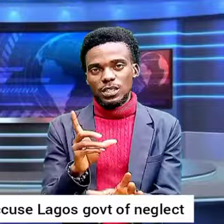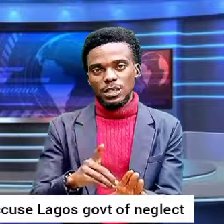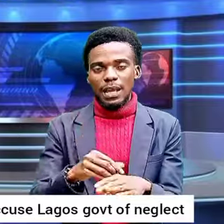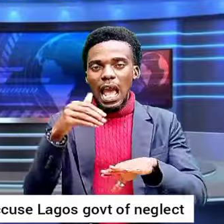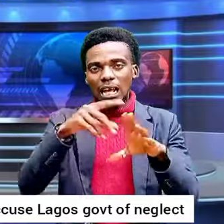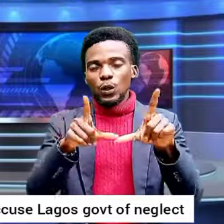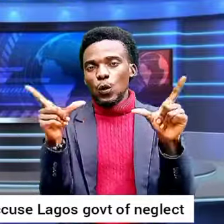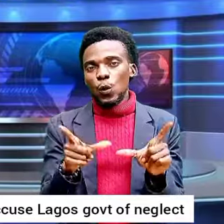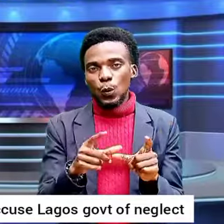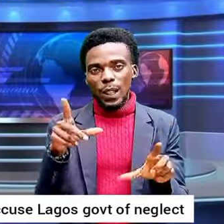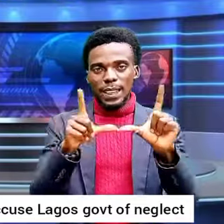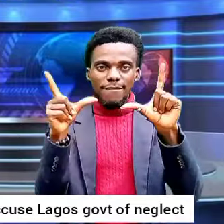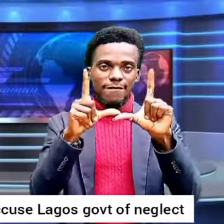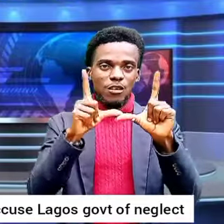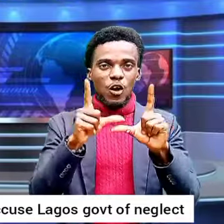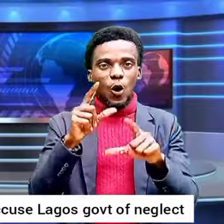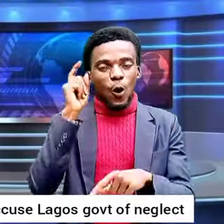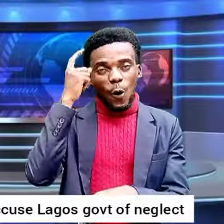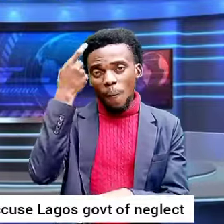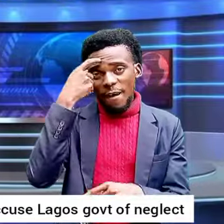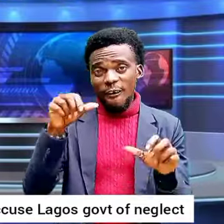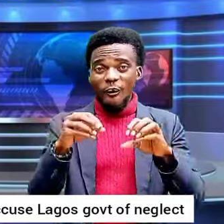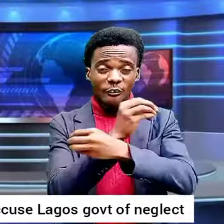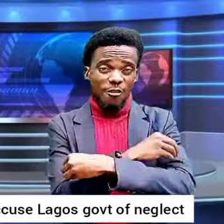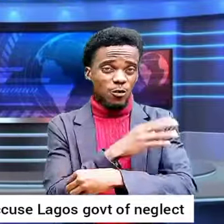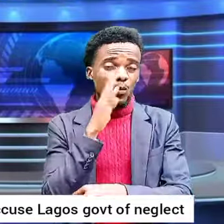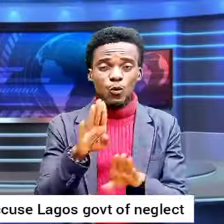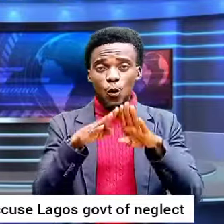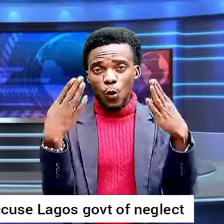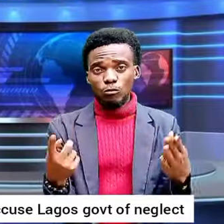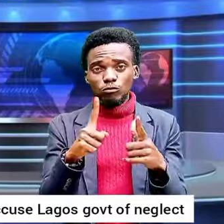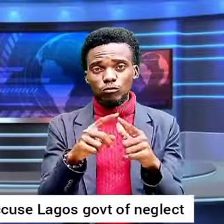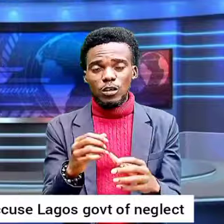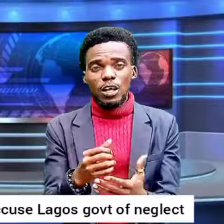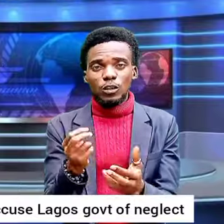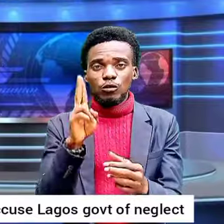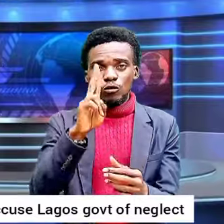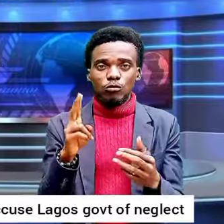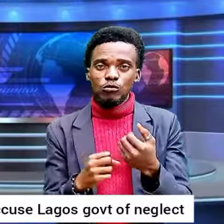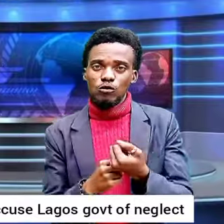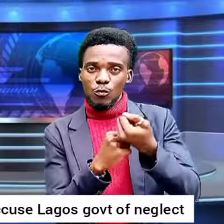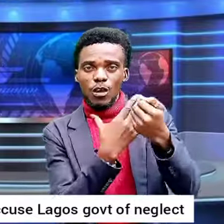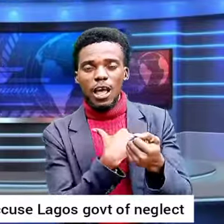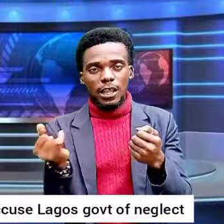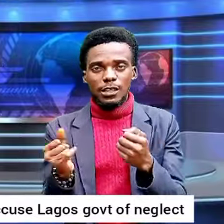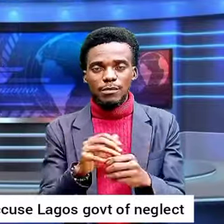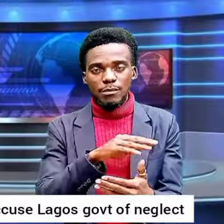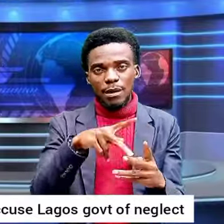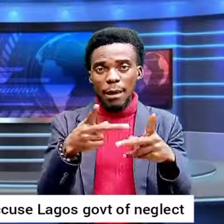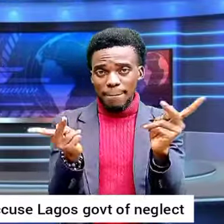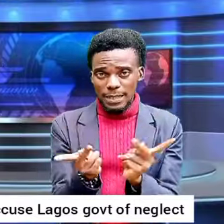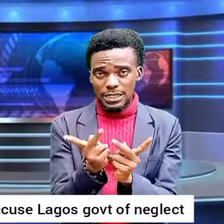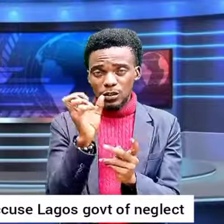local government offices should be opened. Recall its local government disability support and resource center so that